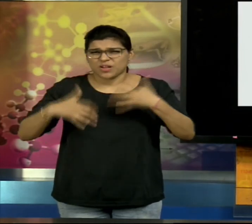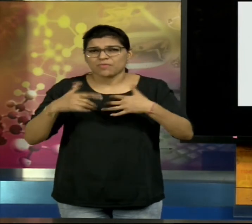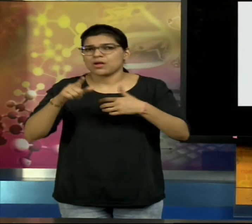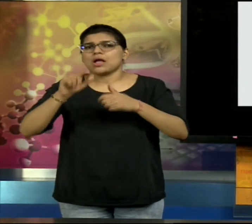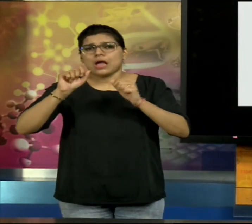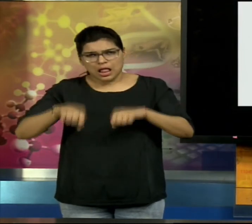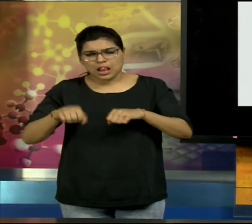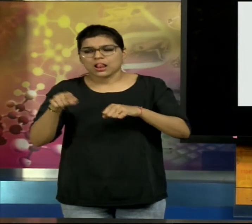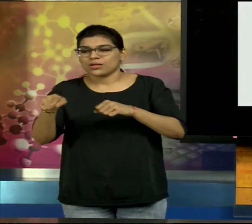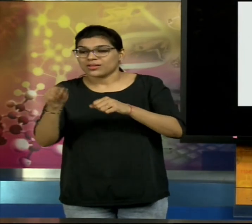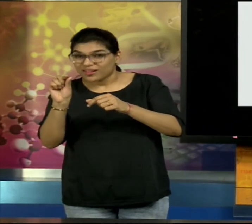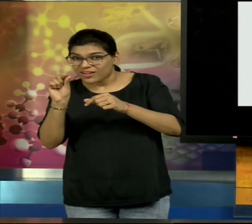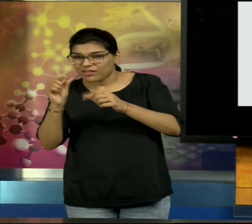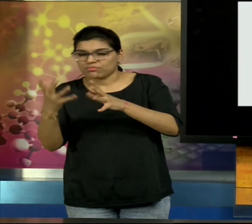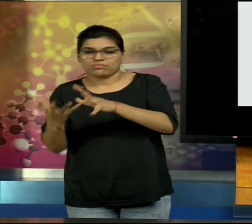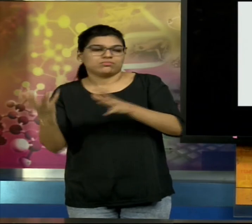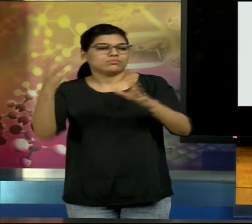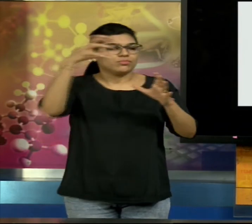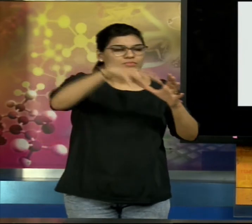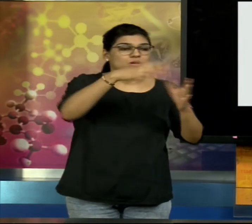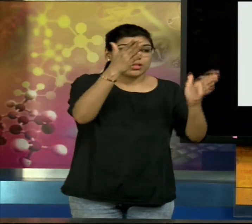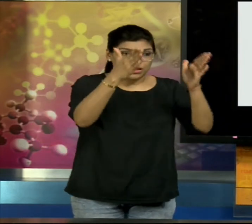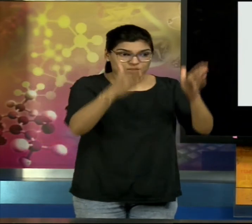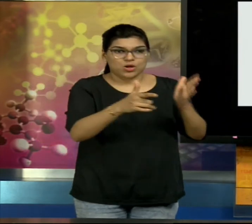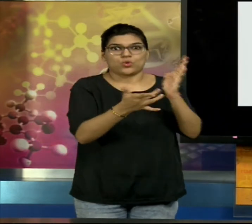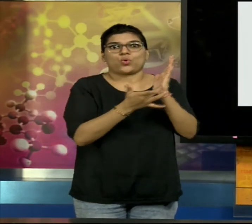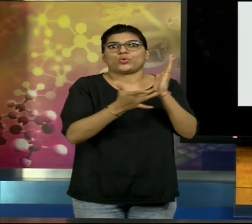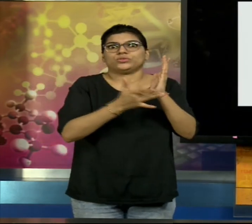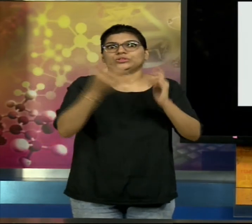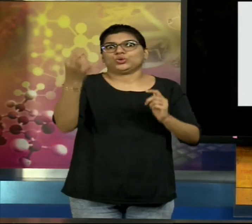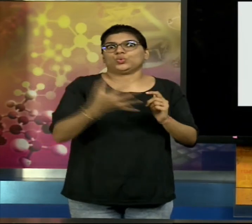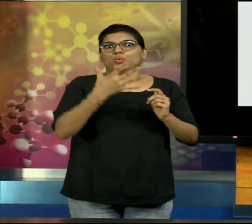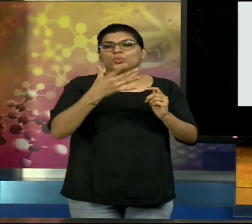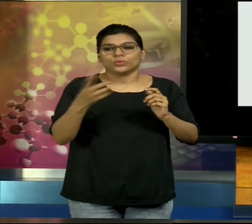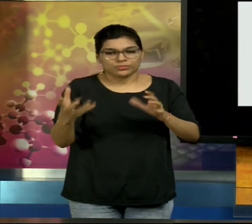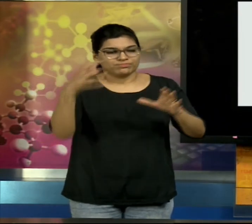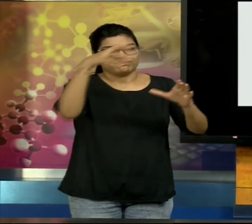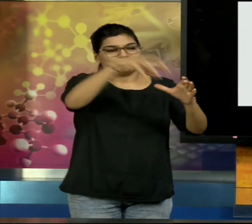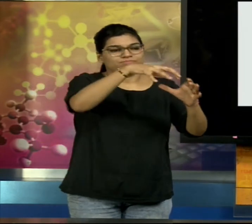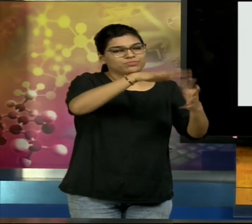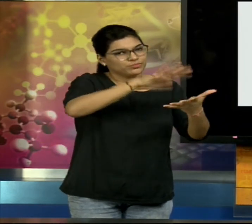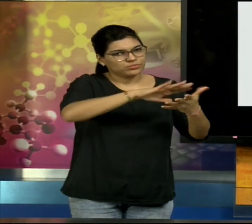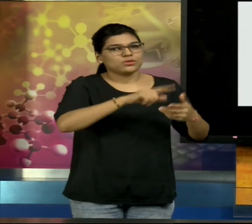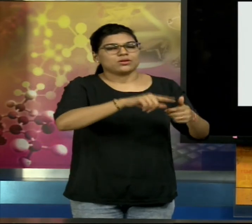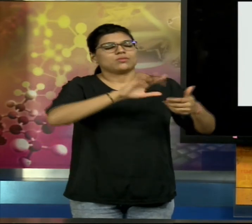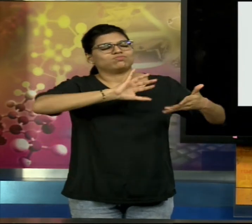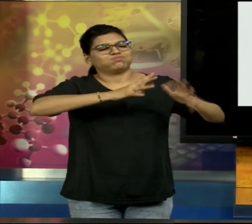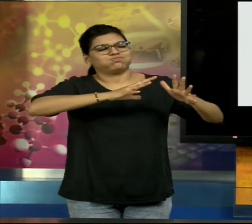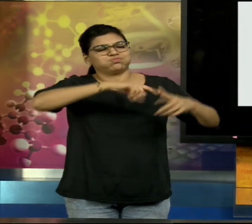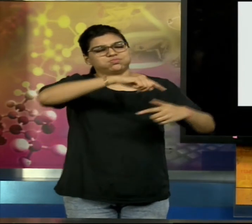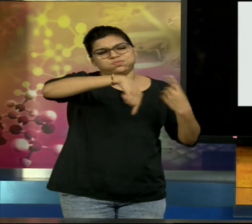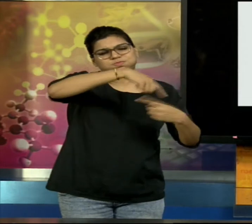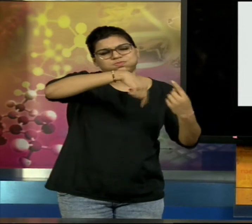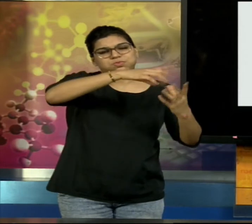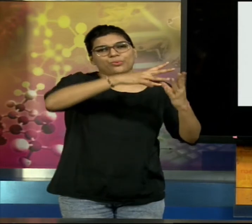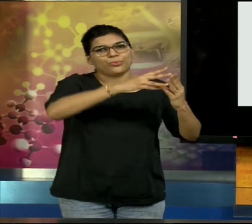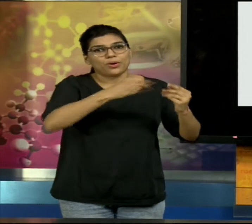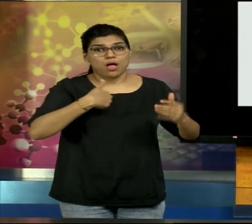Like earlier, when we used to grind our flour, then we used to do that in the chakki. But nowadays there are